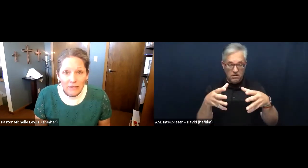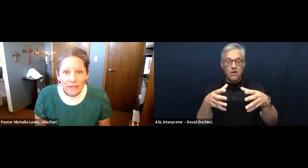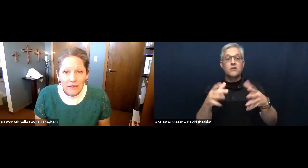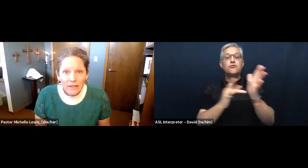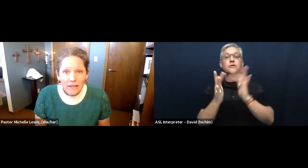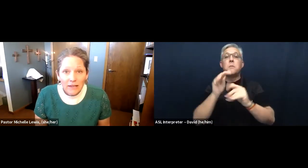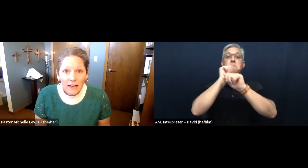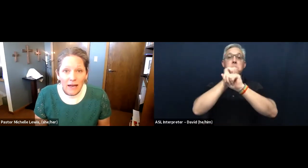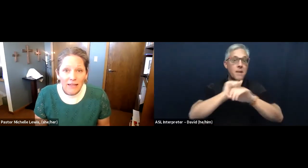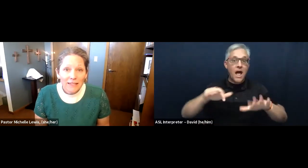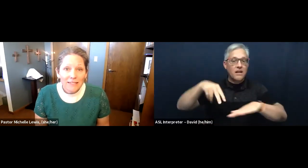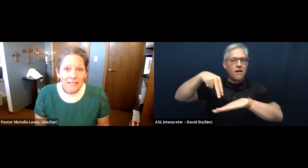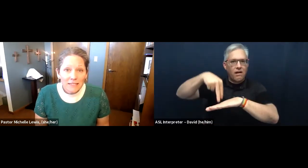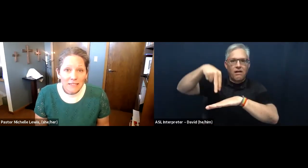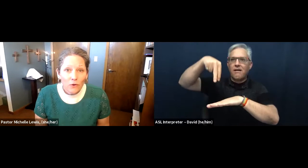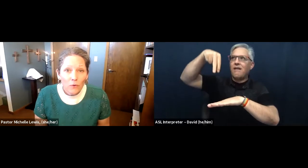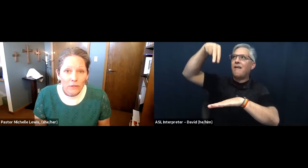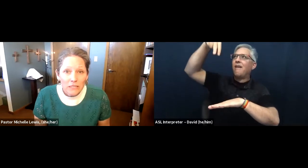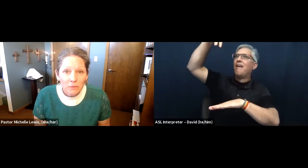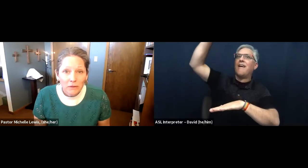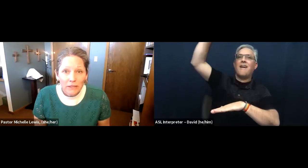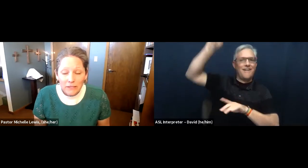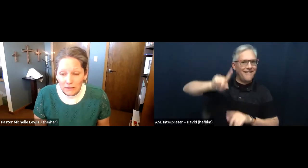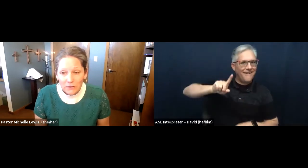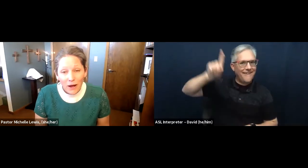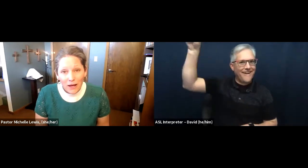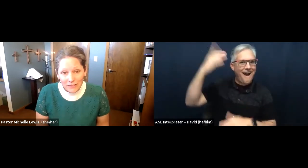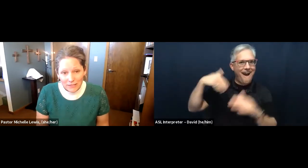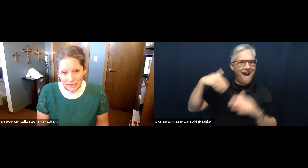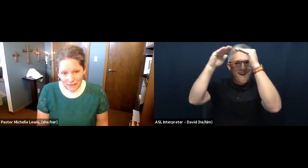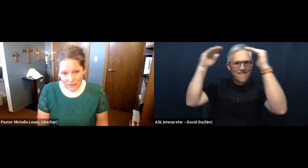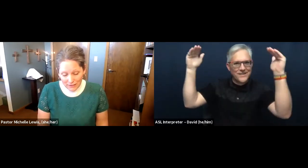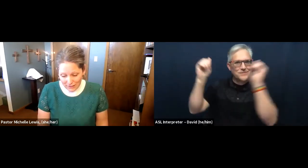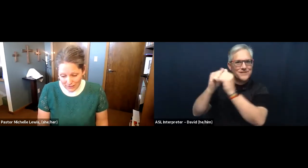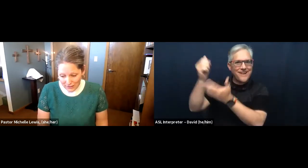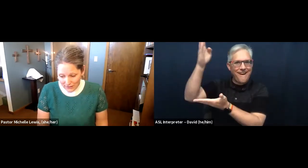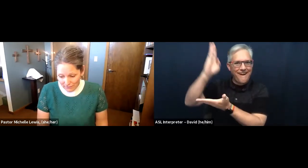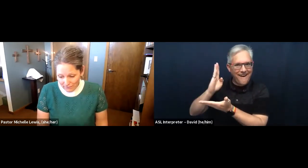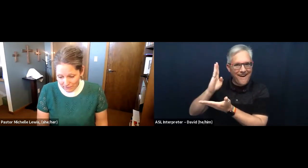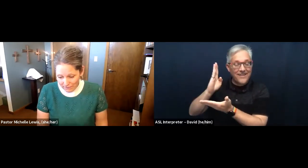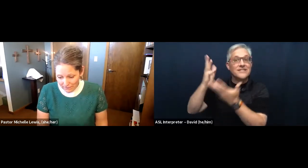heaven and then sends the Holy Spirit to us.